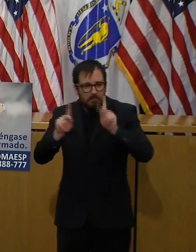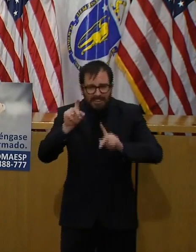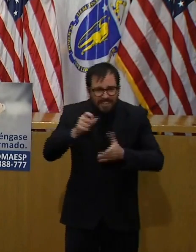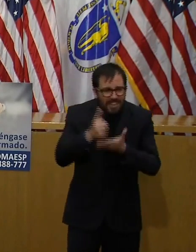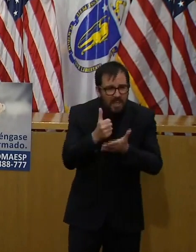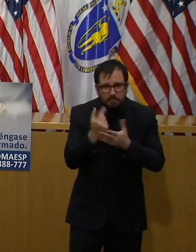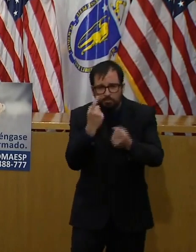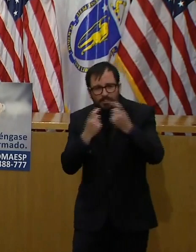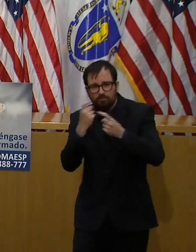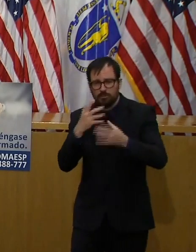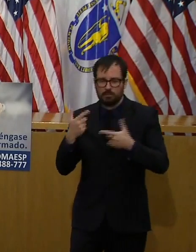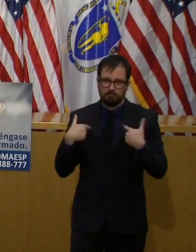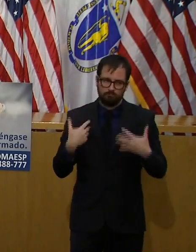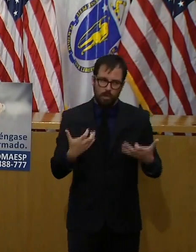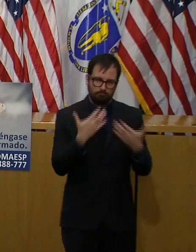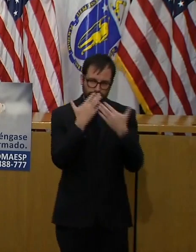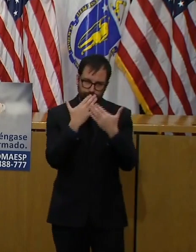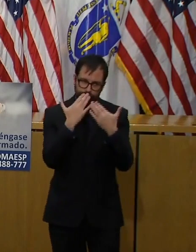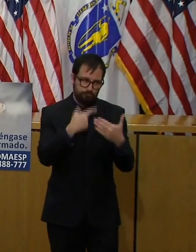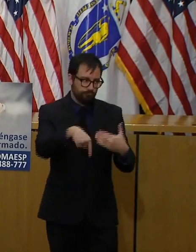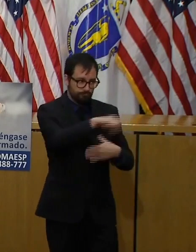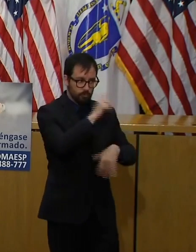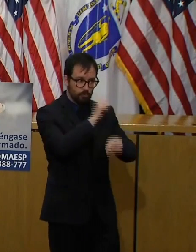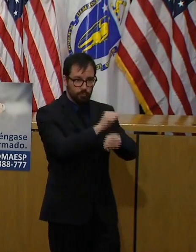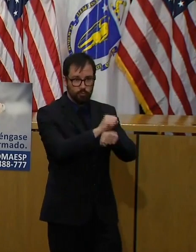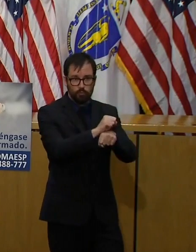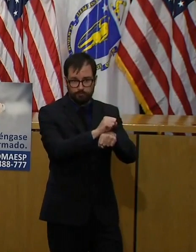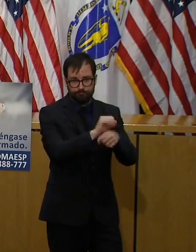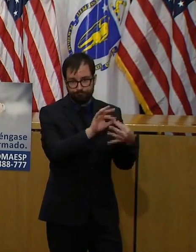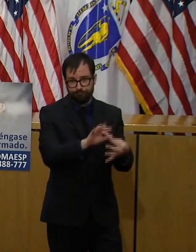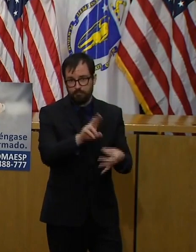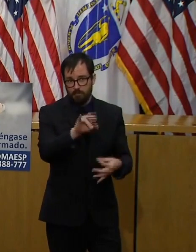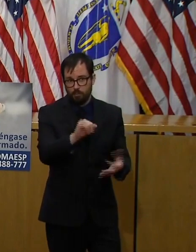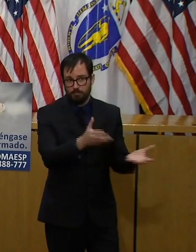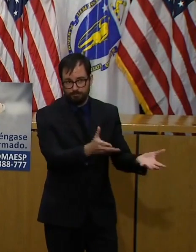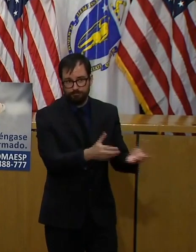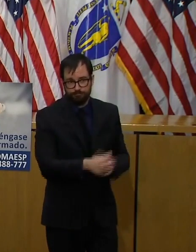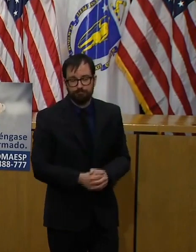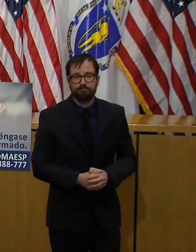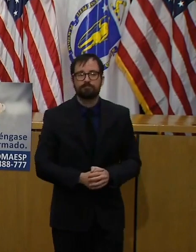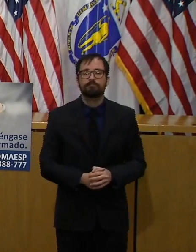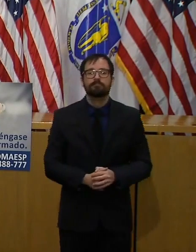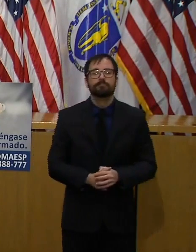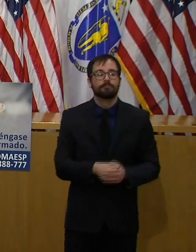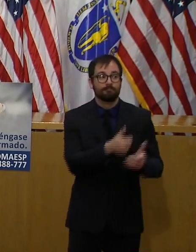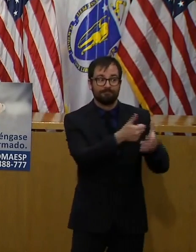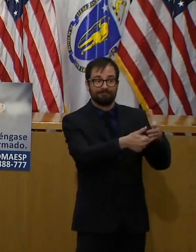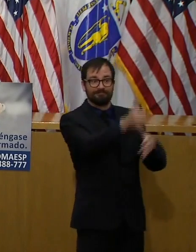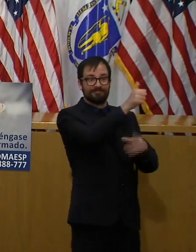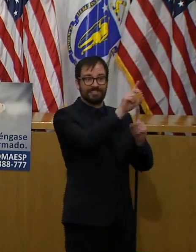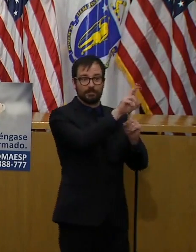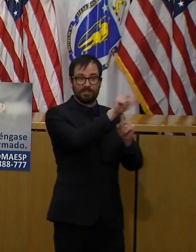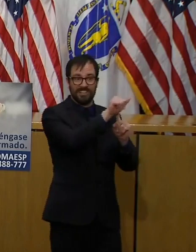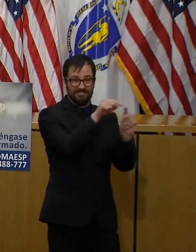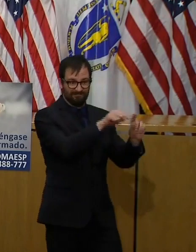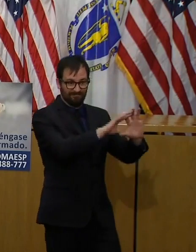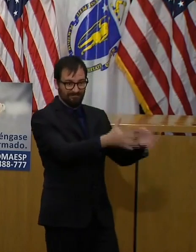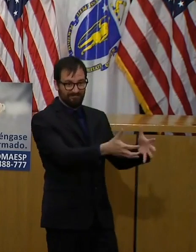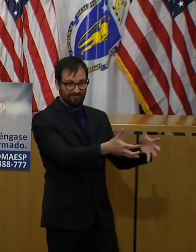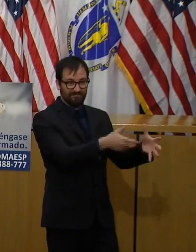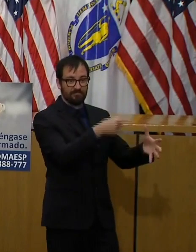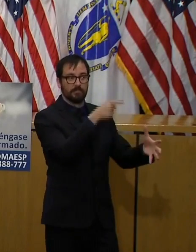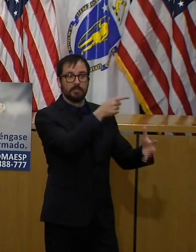The Department of Unemployment Assistance has also held 25 daily virtual town halls in both English and Spanish to guide people through